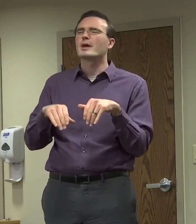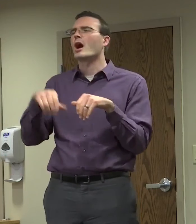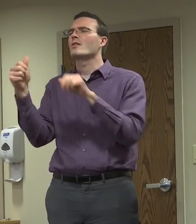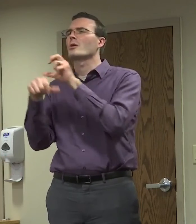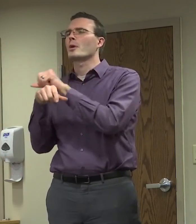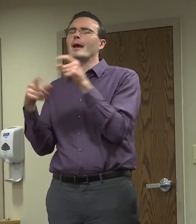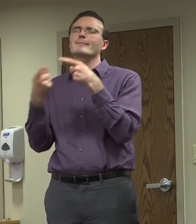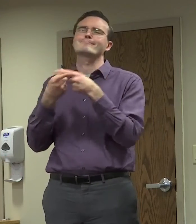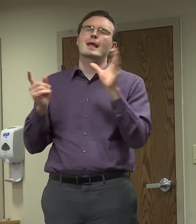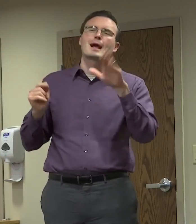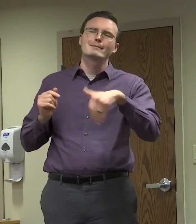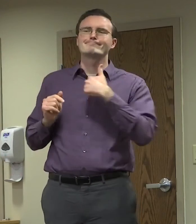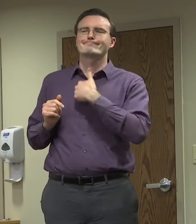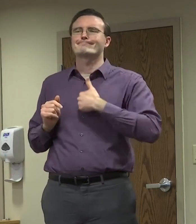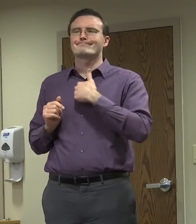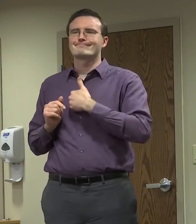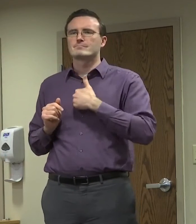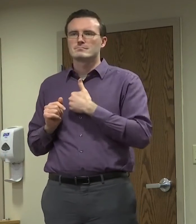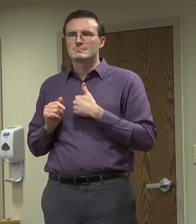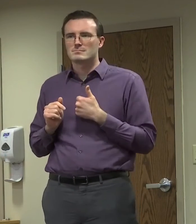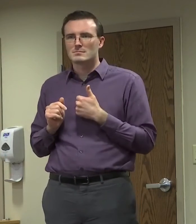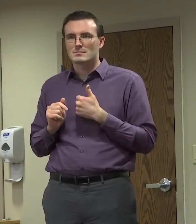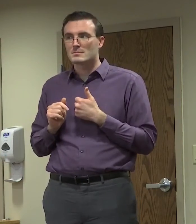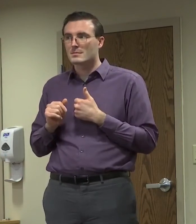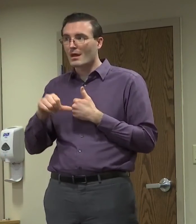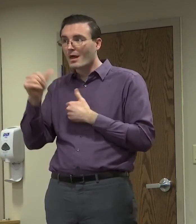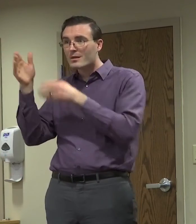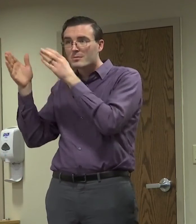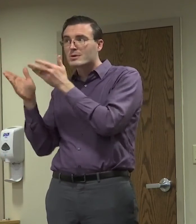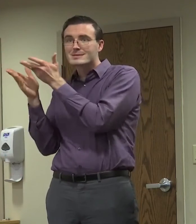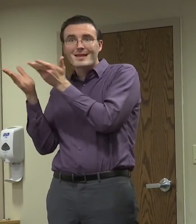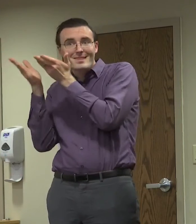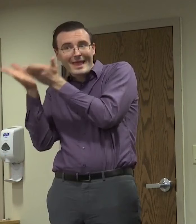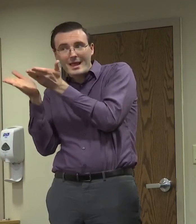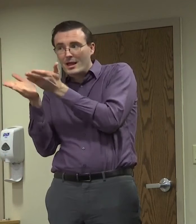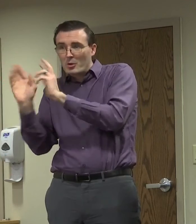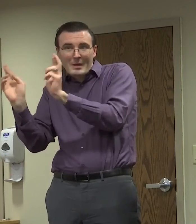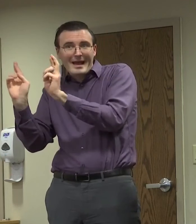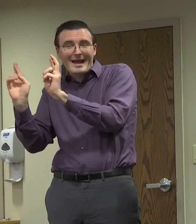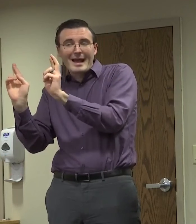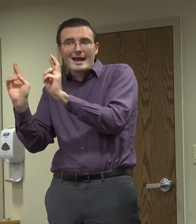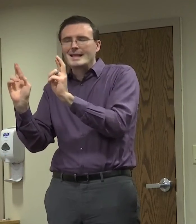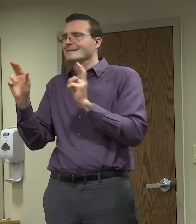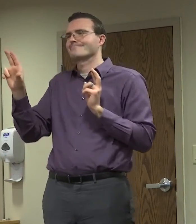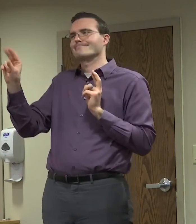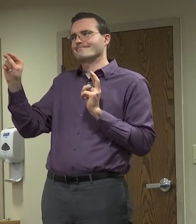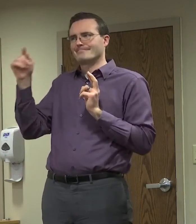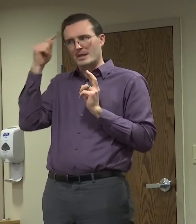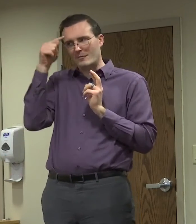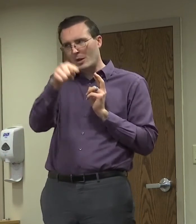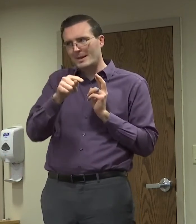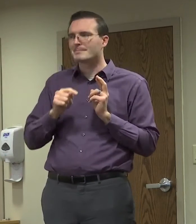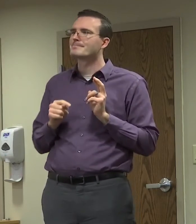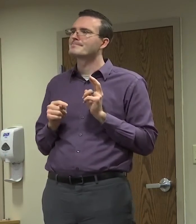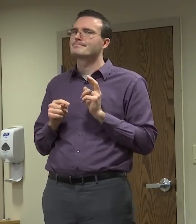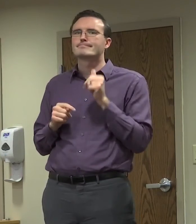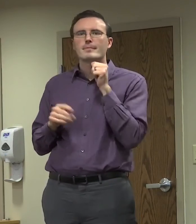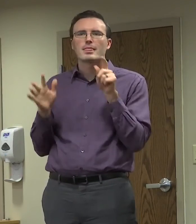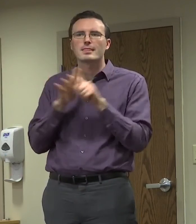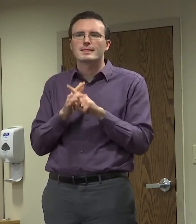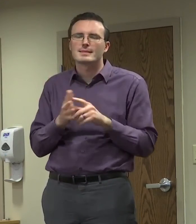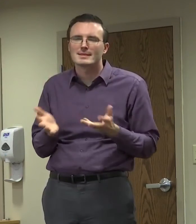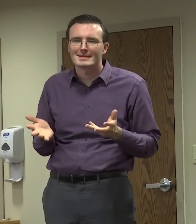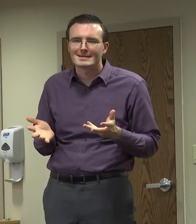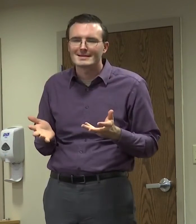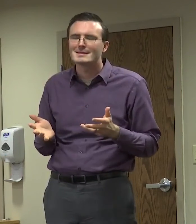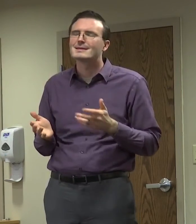person that's waiting in line that couldn't get it today. So whatever we can do to convey to our friends, neighbors, relatives, take the first